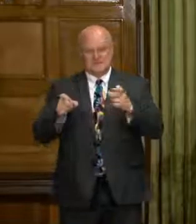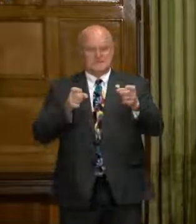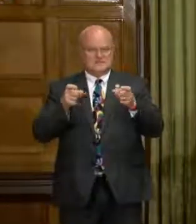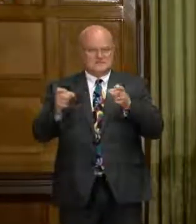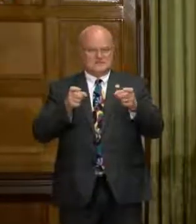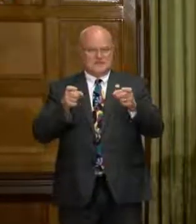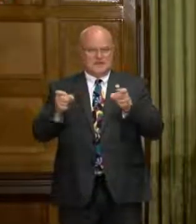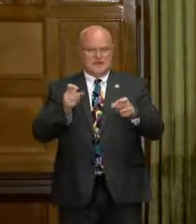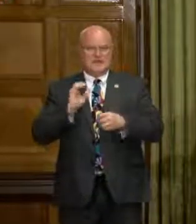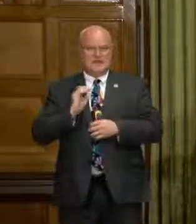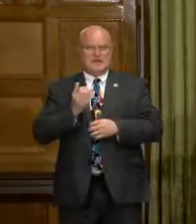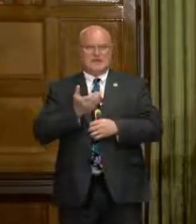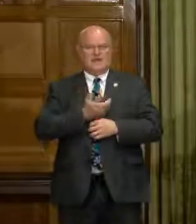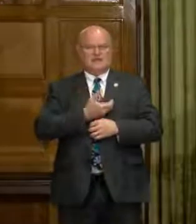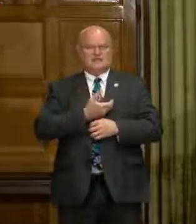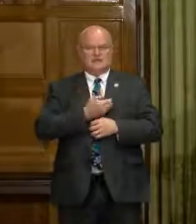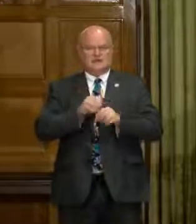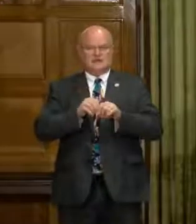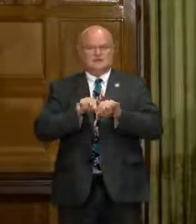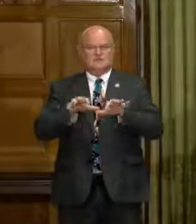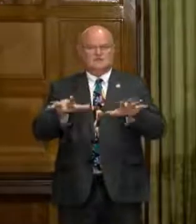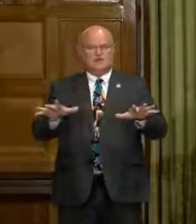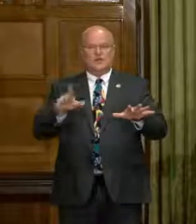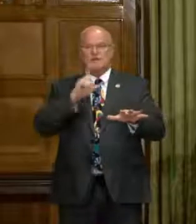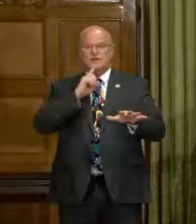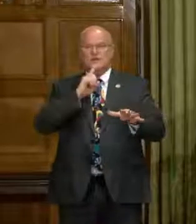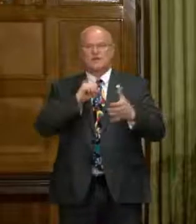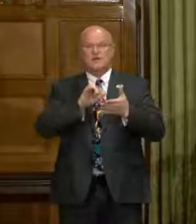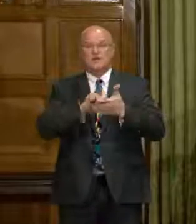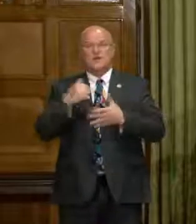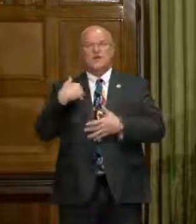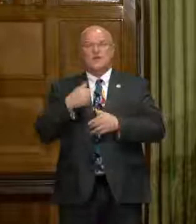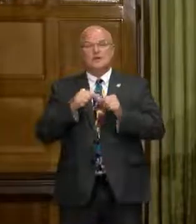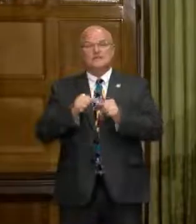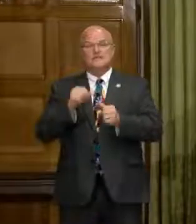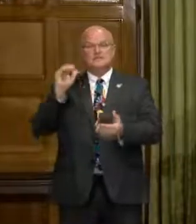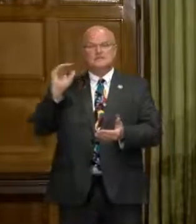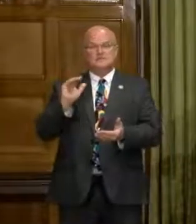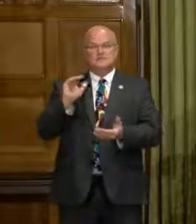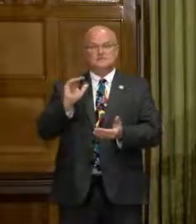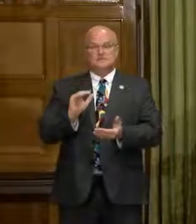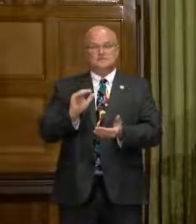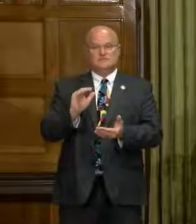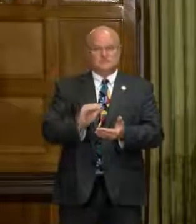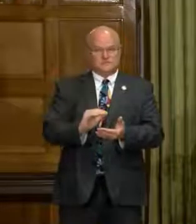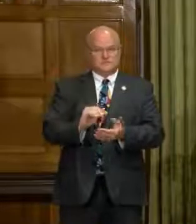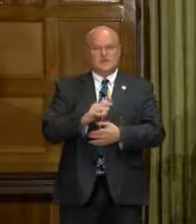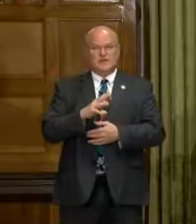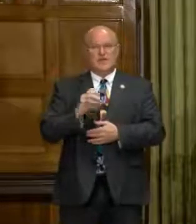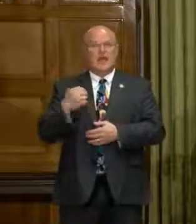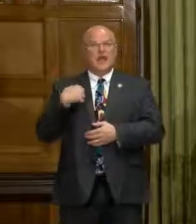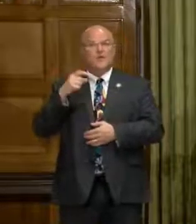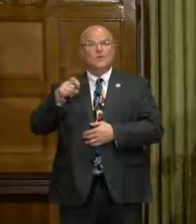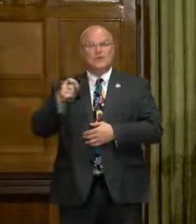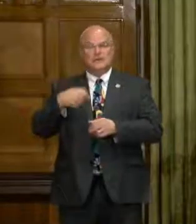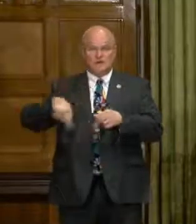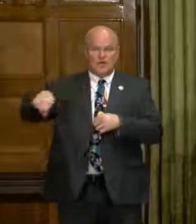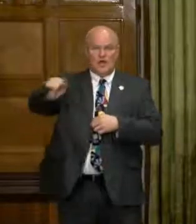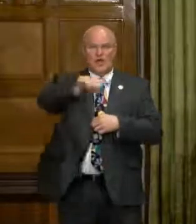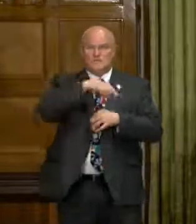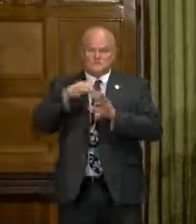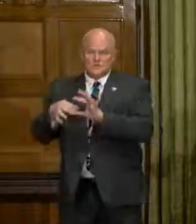manage the spread, to make sure that we continue to reduce that, and we need